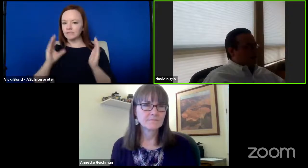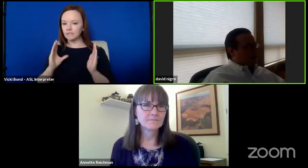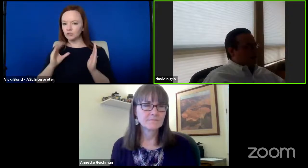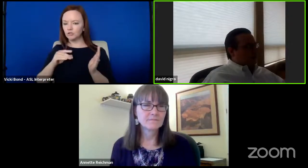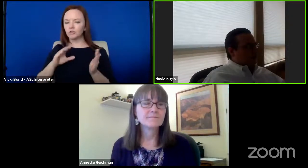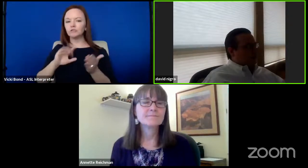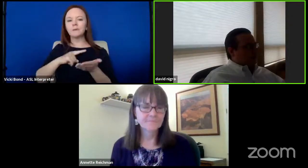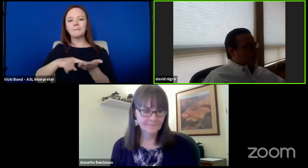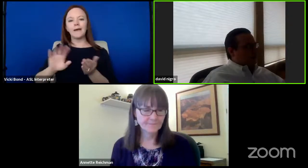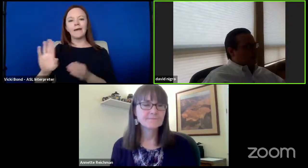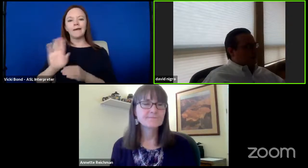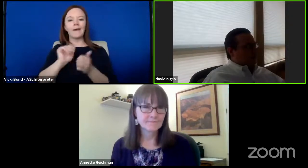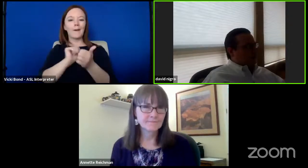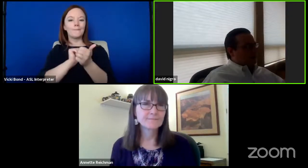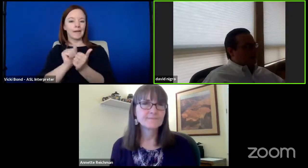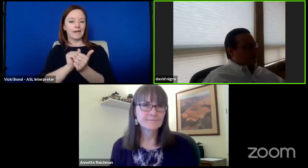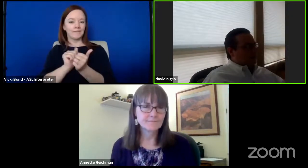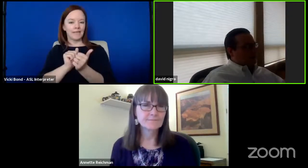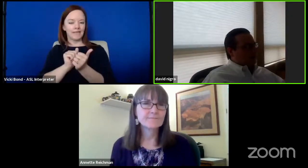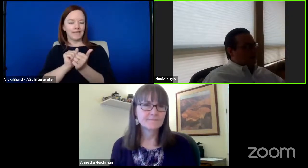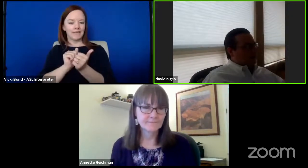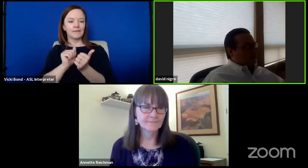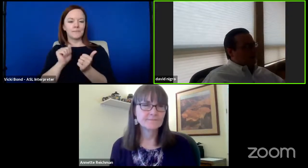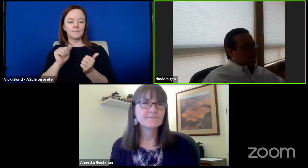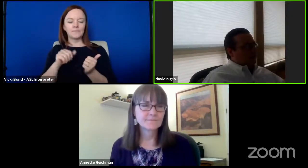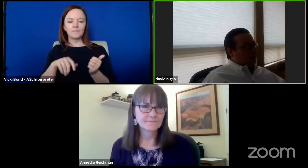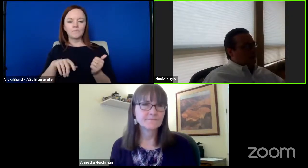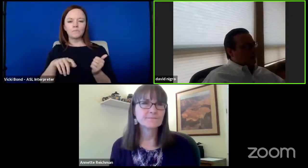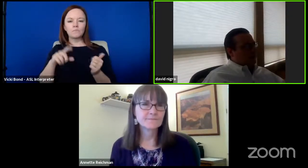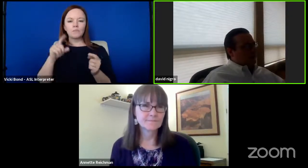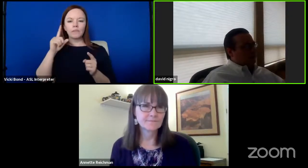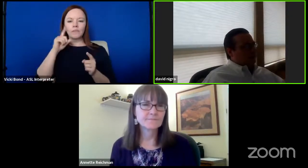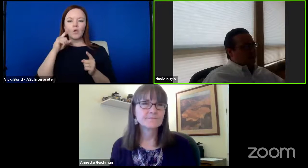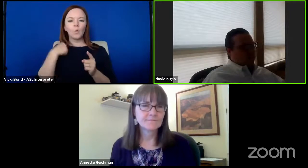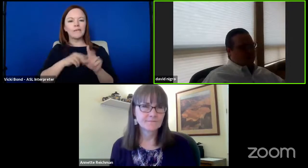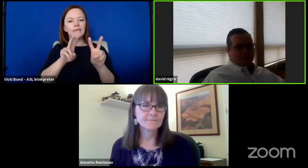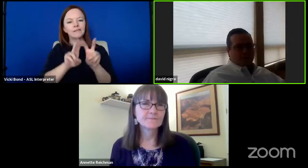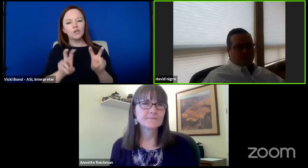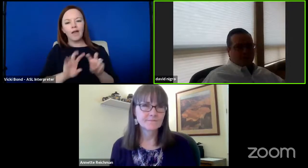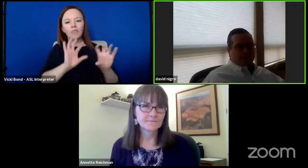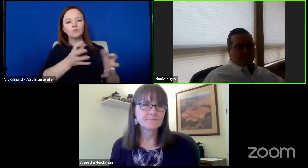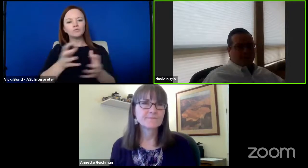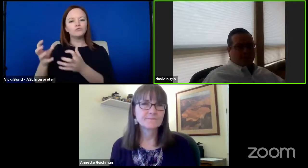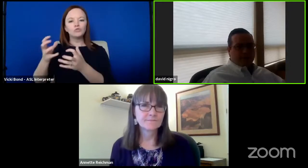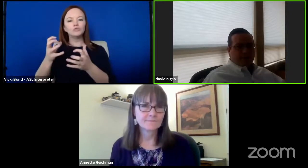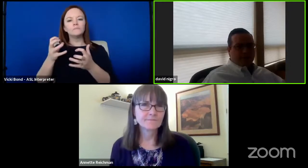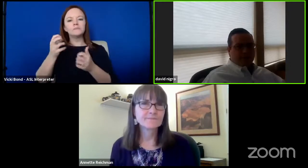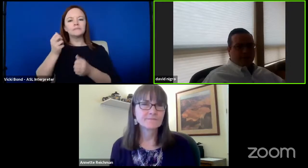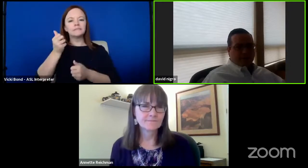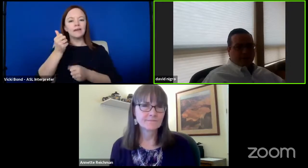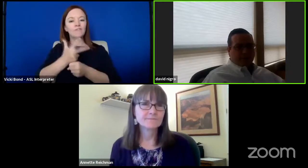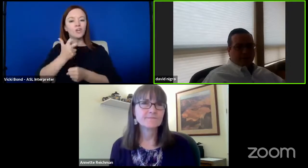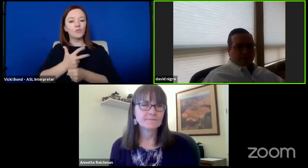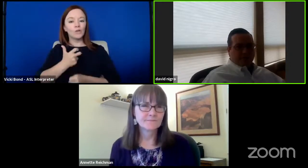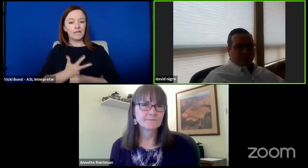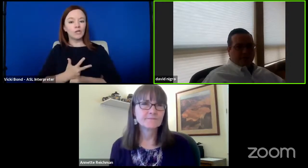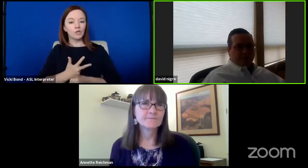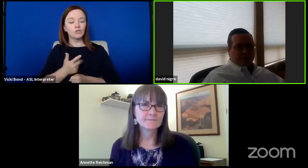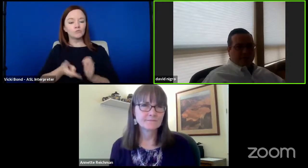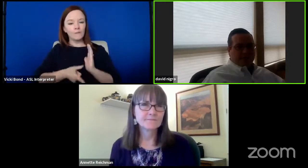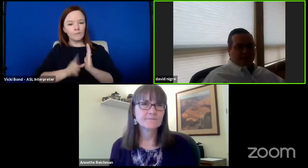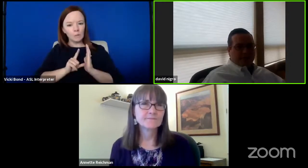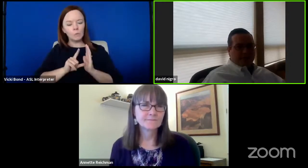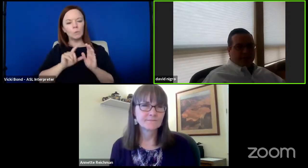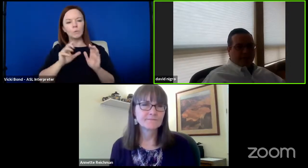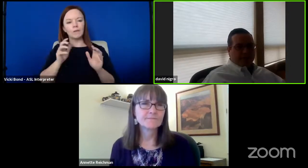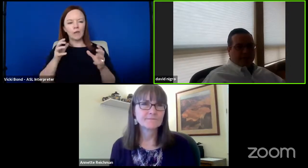competitively. I think looking at a section of those groups every kind of on a 3-year rotating basis. I want to